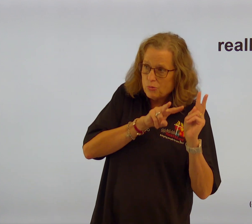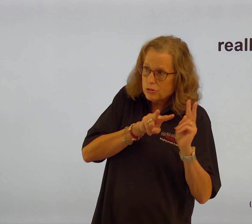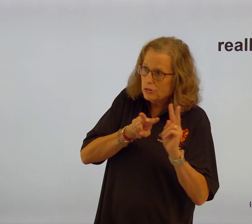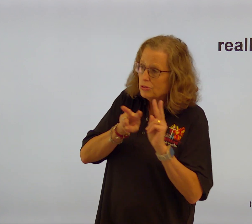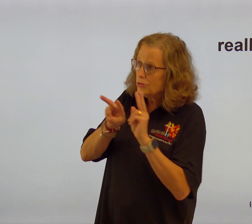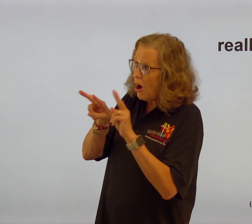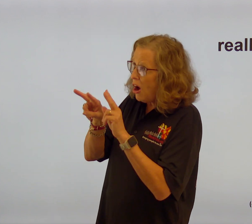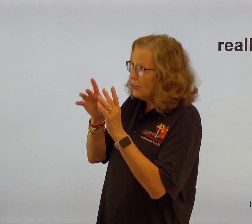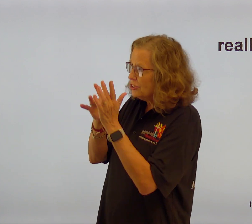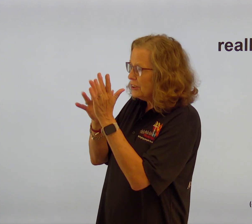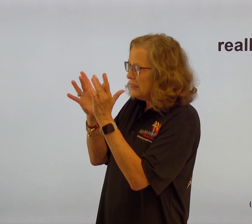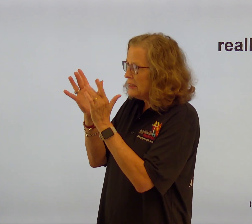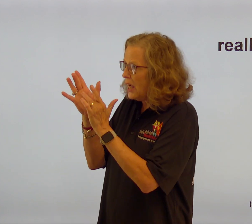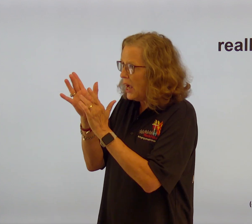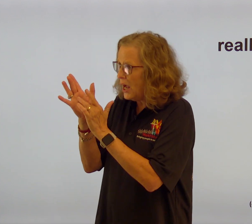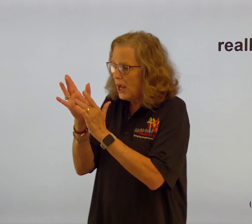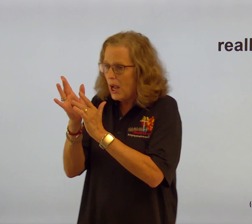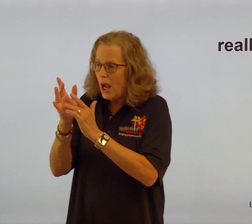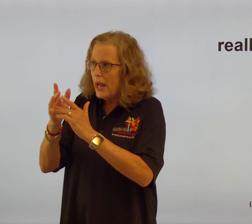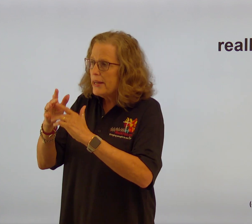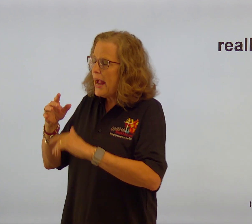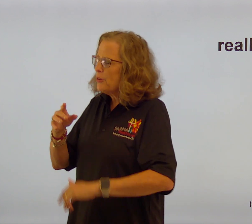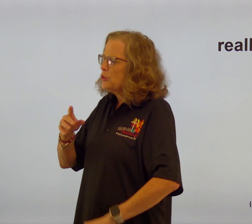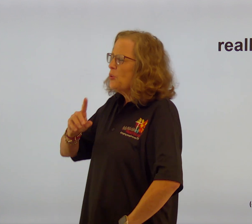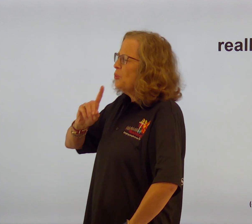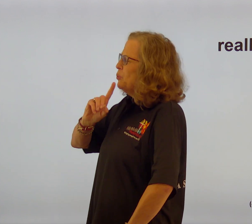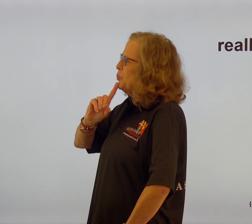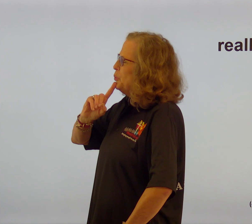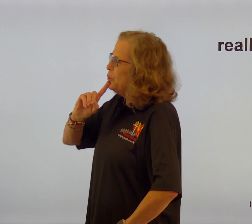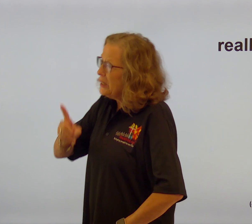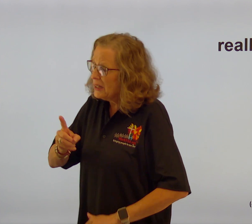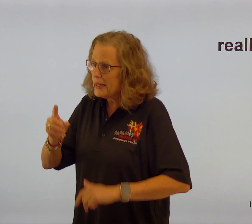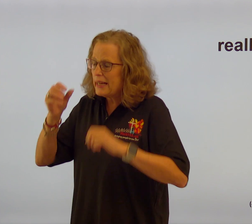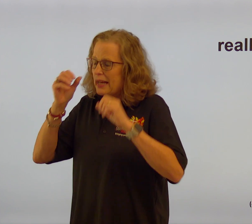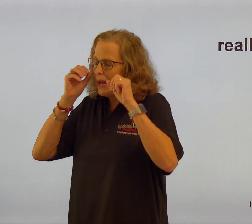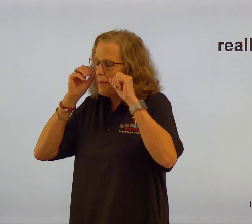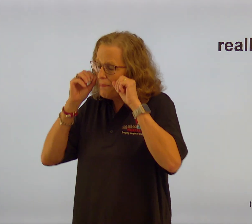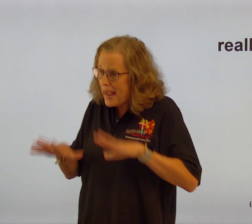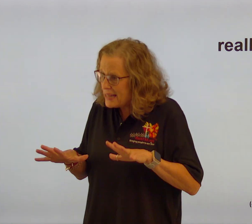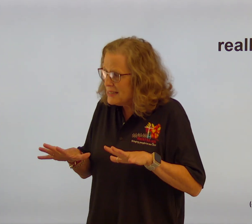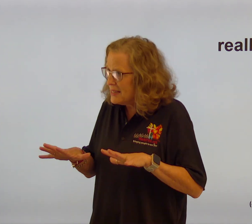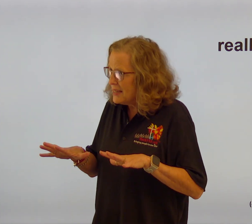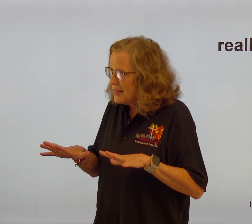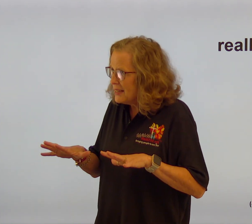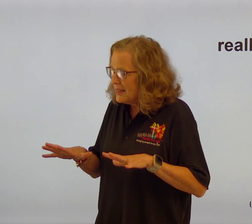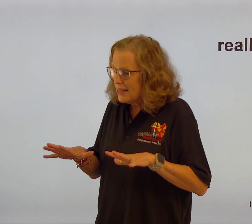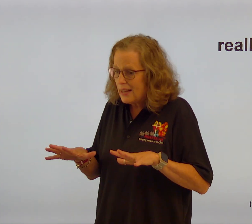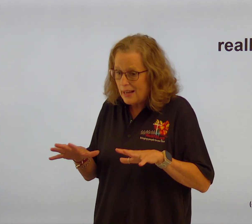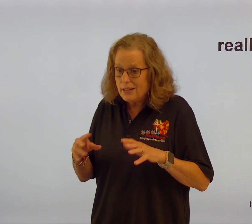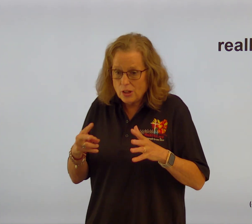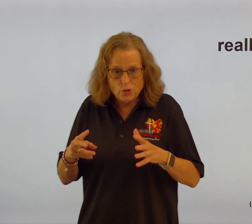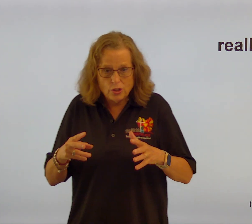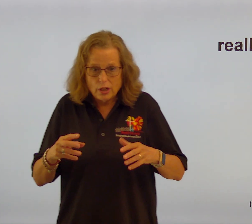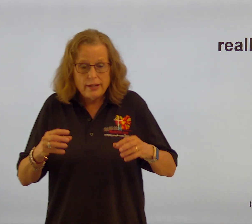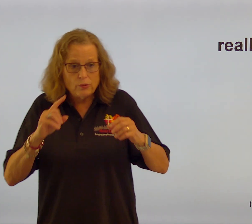saw she saw, they were really amazing. In other words, they were